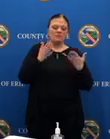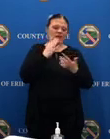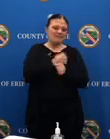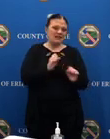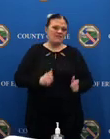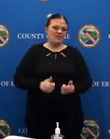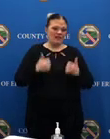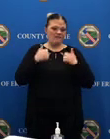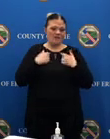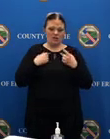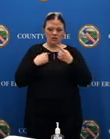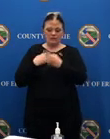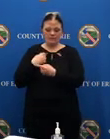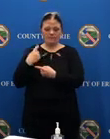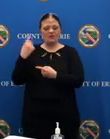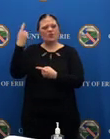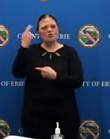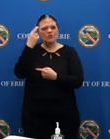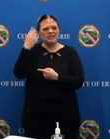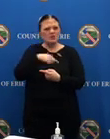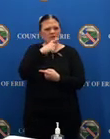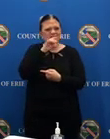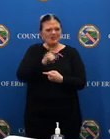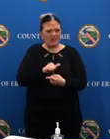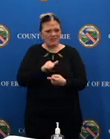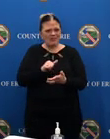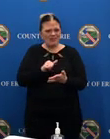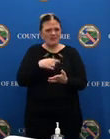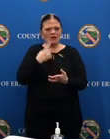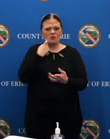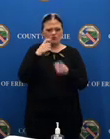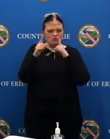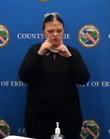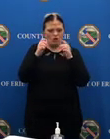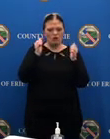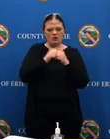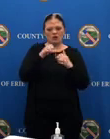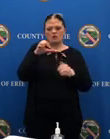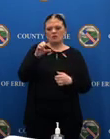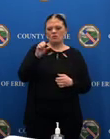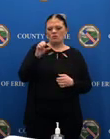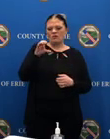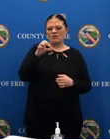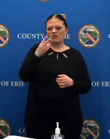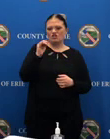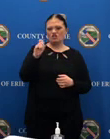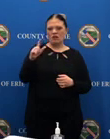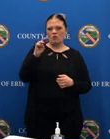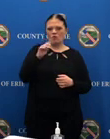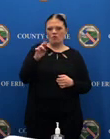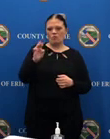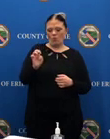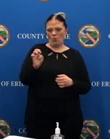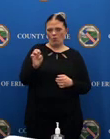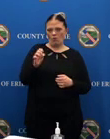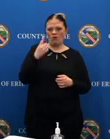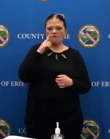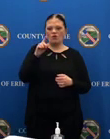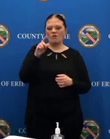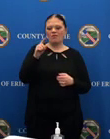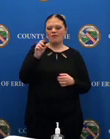life. And the reason we're saying that is I was just talking to Cheryl Moore, who's the program director of the Anti-Opiate Task